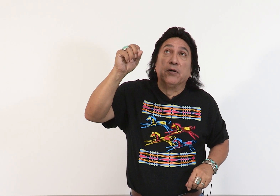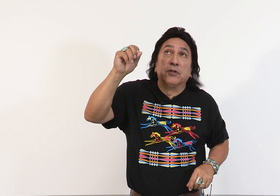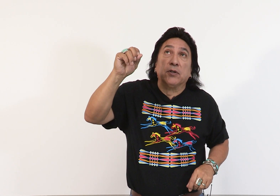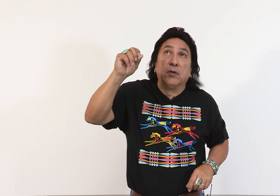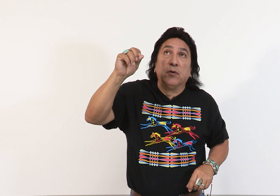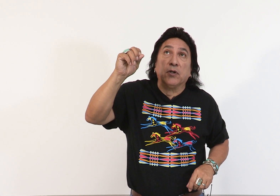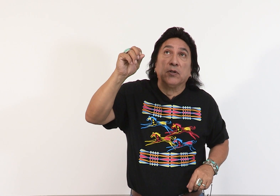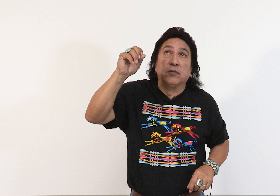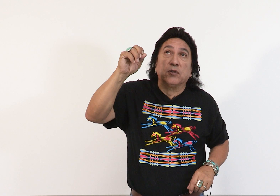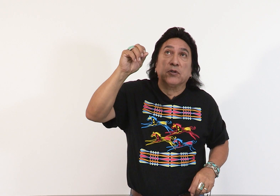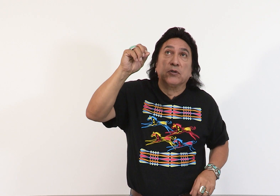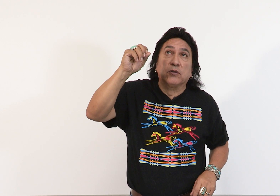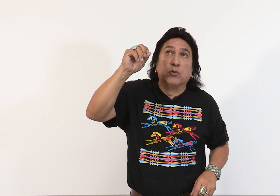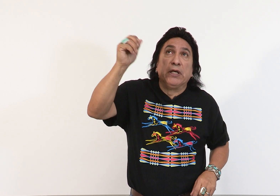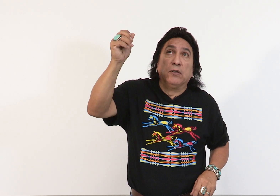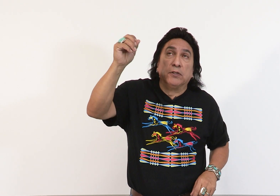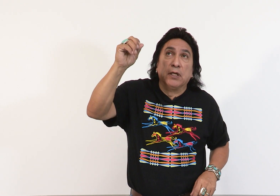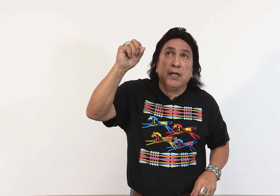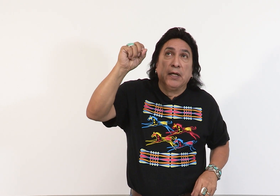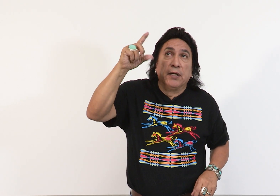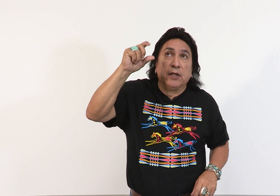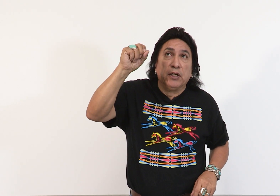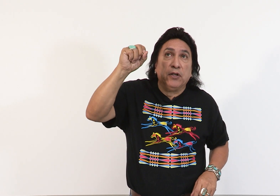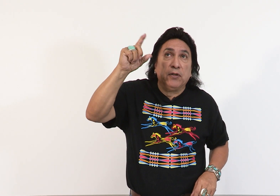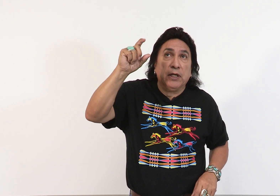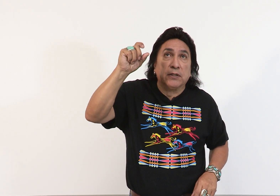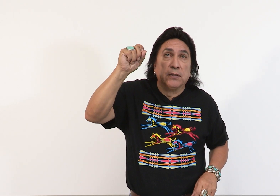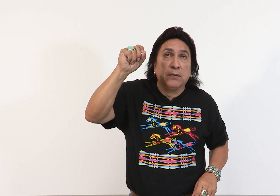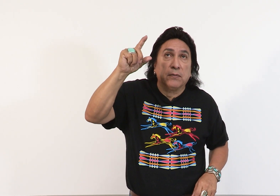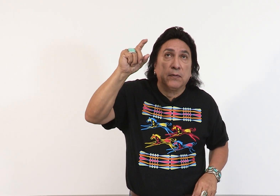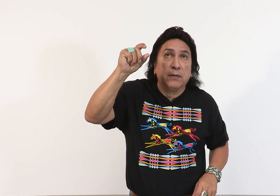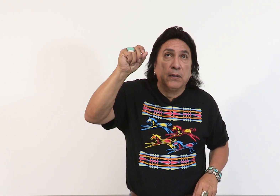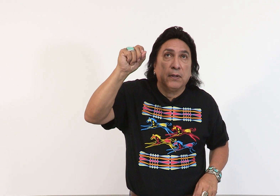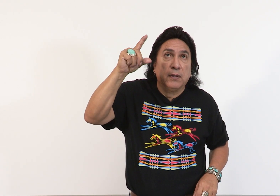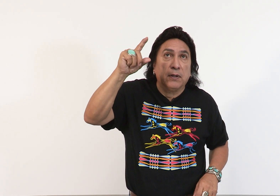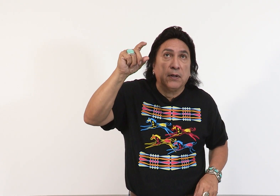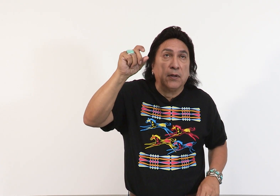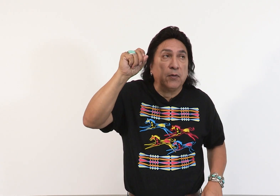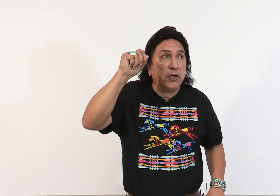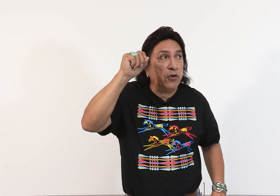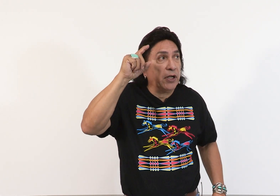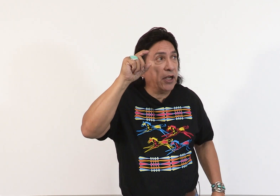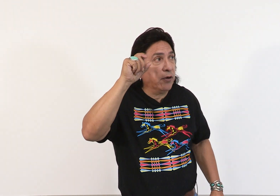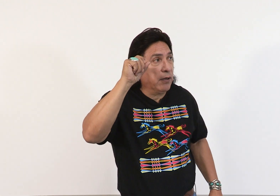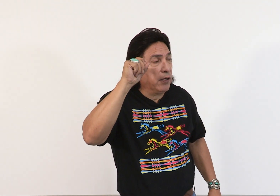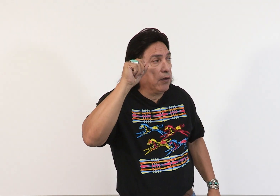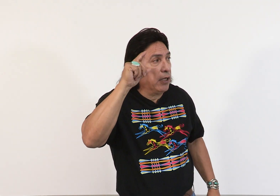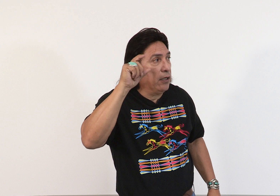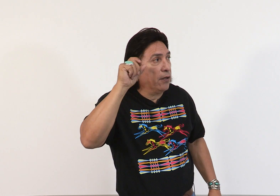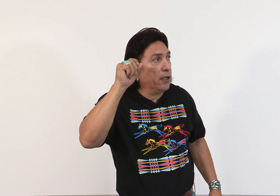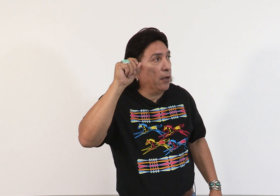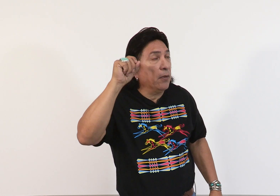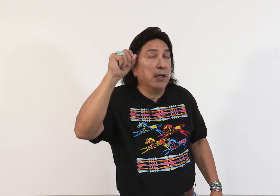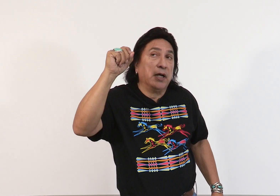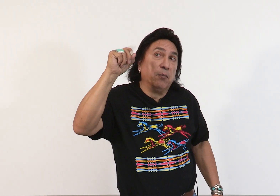flickers or it twinkles. You do this, where you can hear that little thump. That